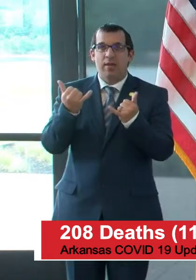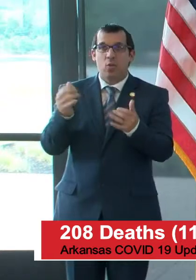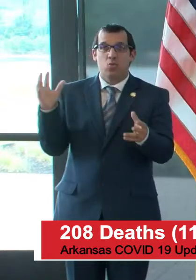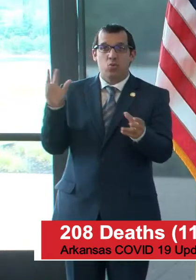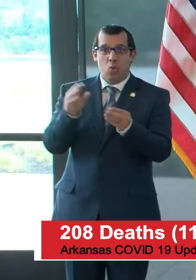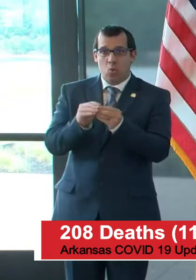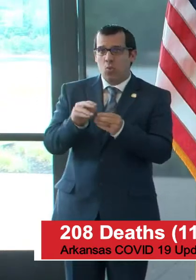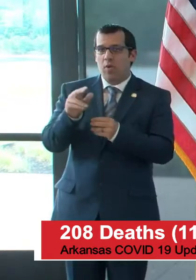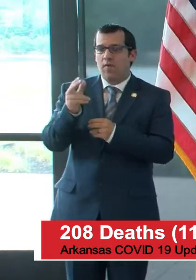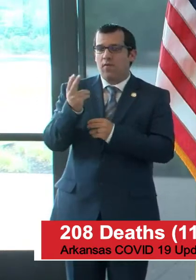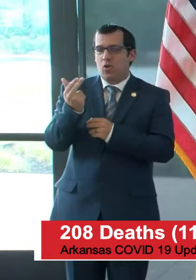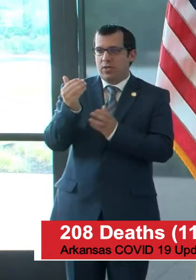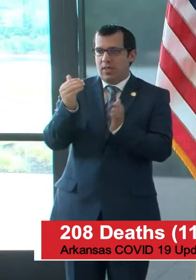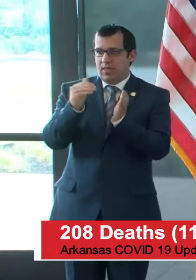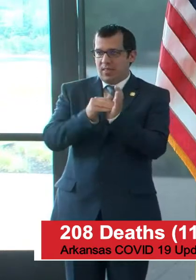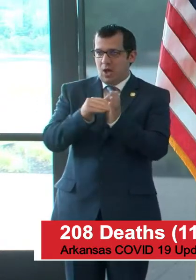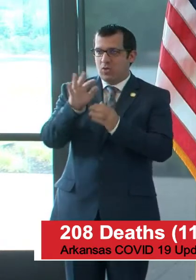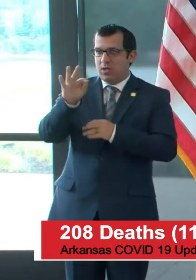to a total of